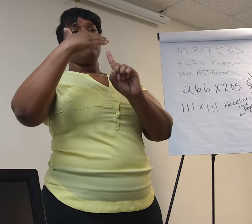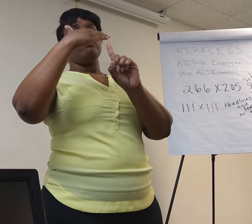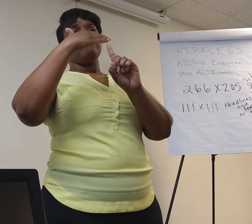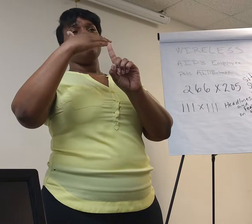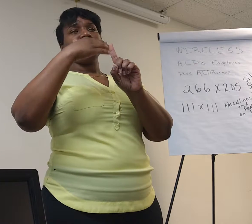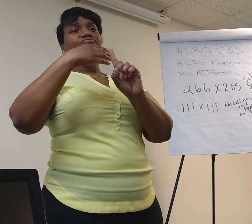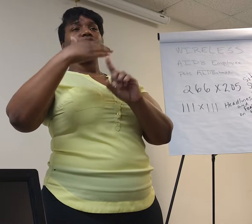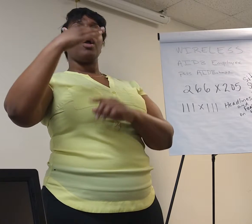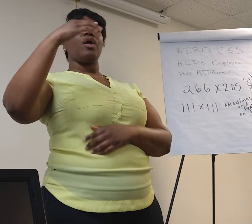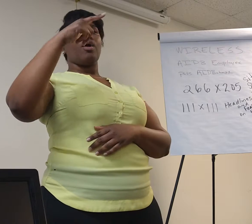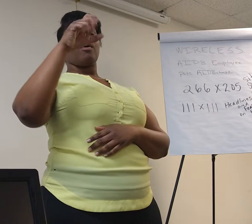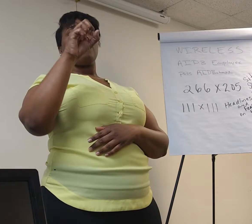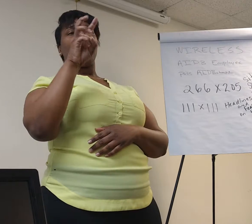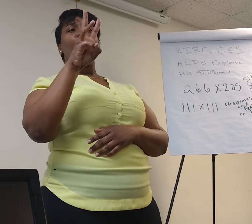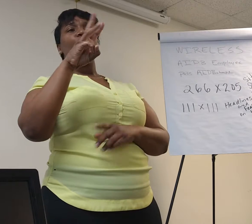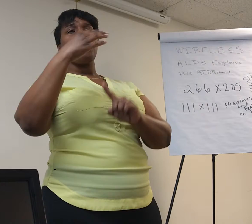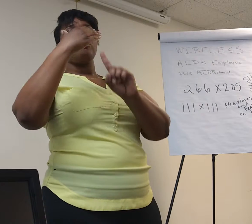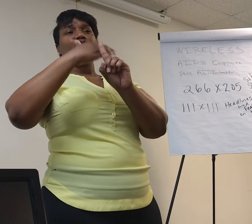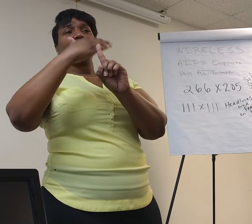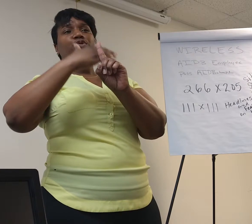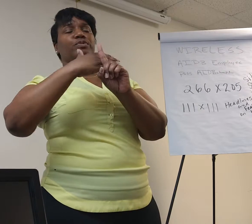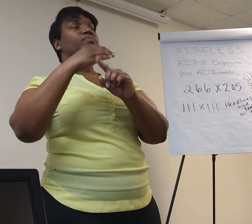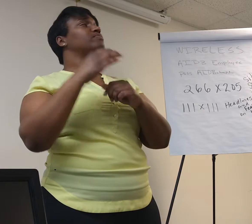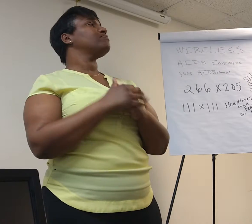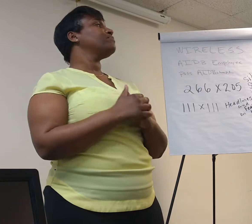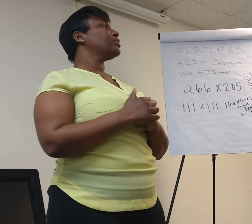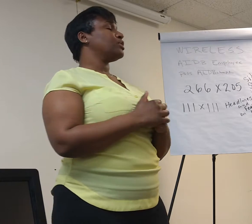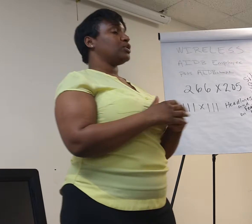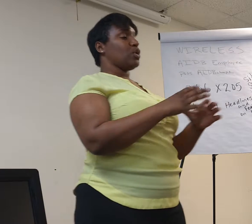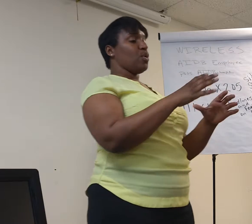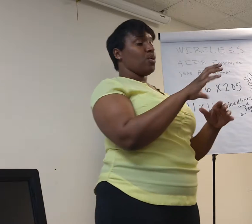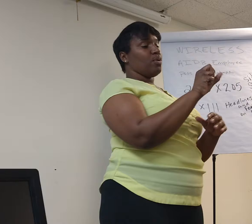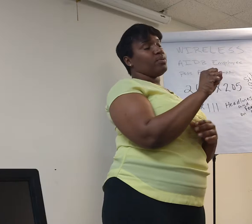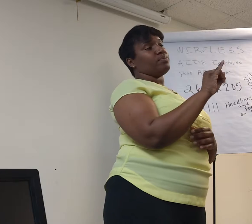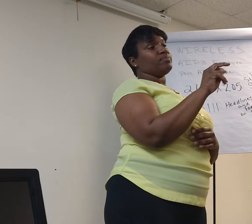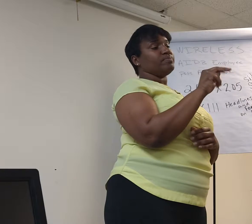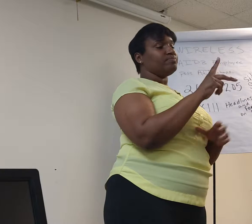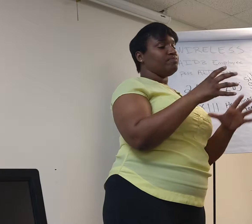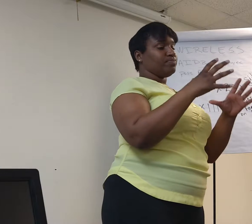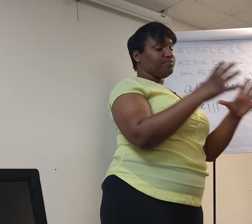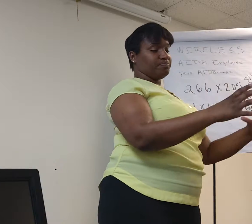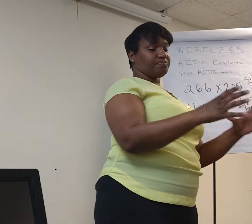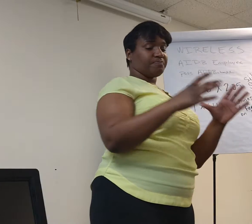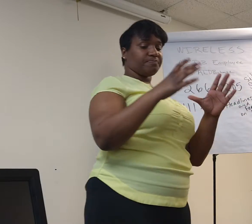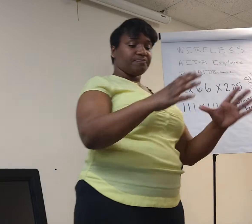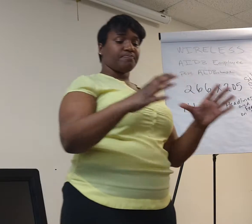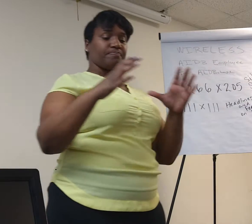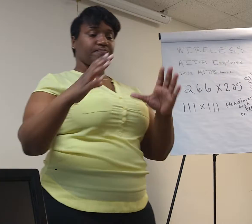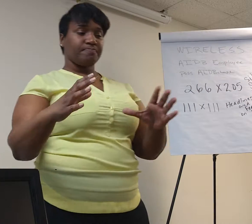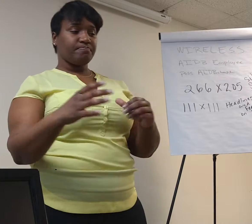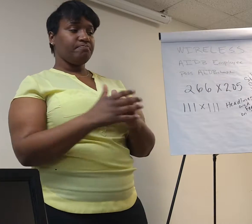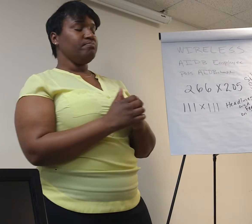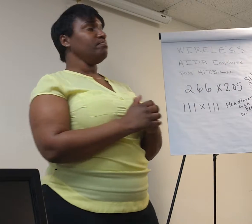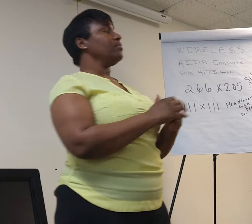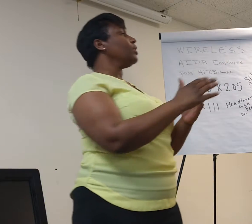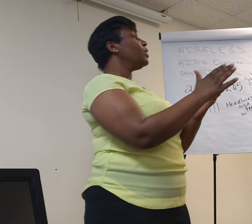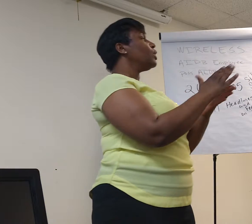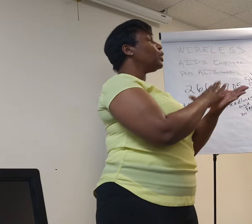All right. So 3-compartment sink. What are we going to do? We're going to clean and sanitize each sink and drain board before we use it,